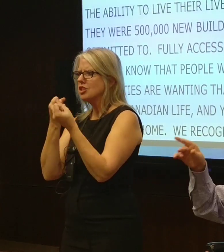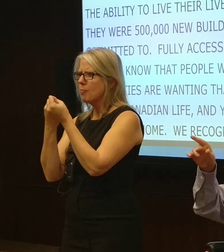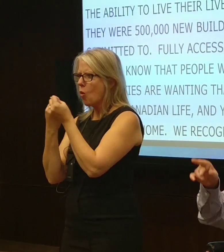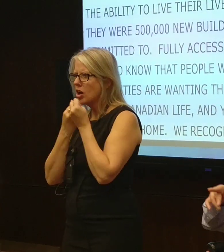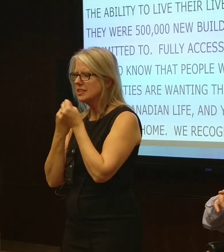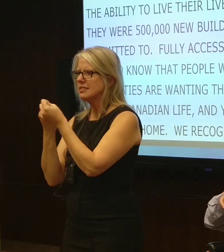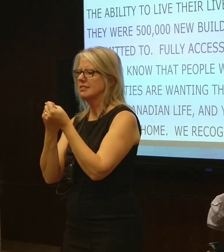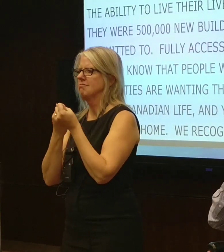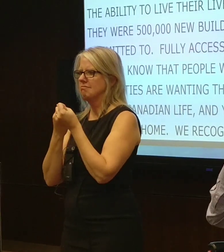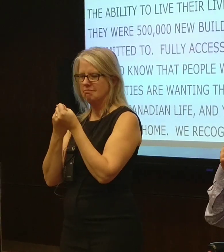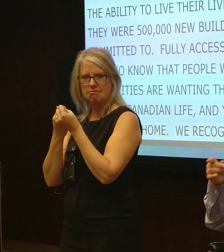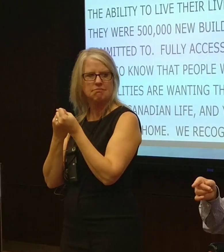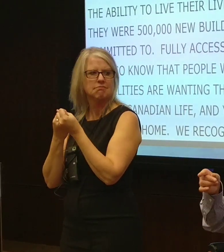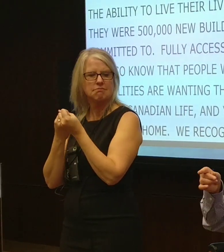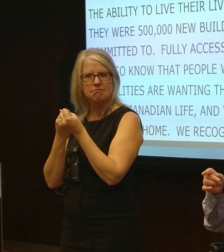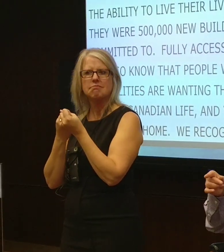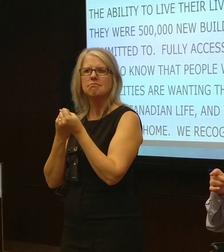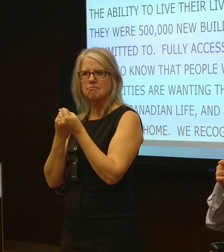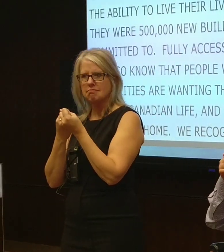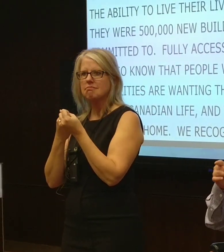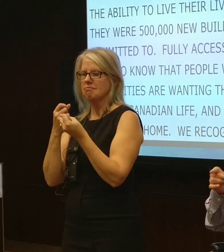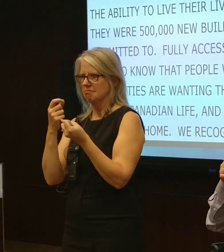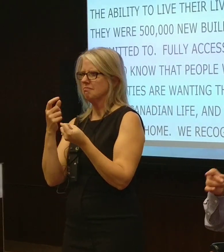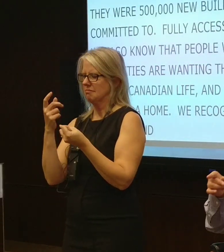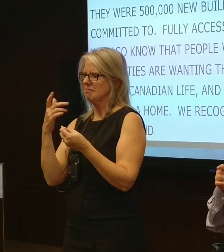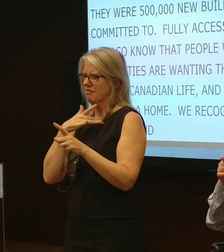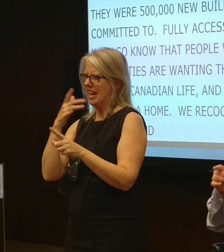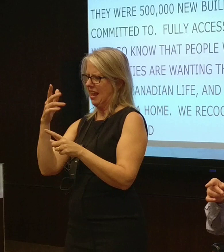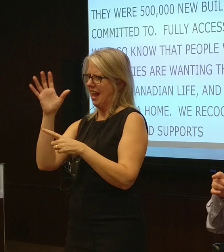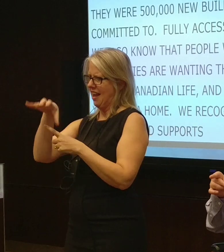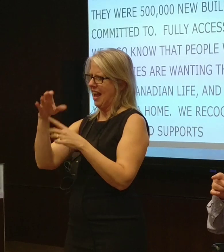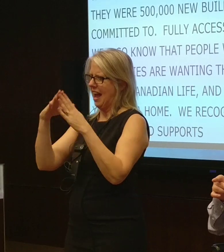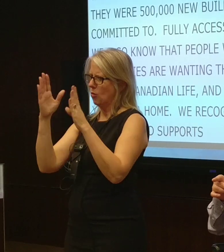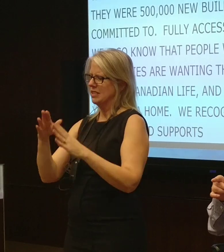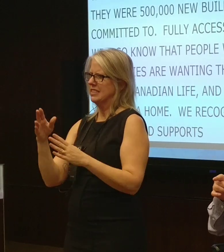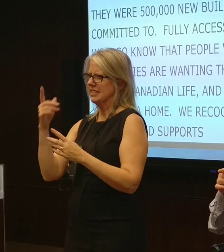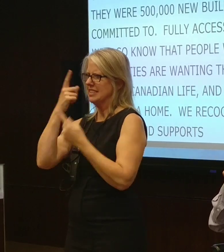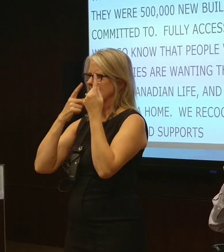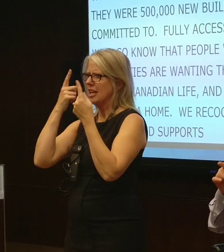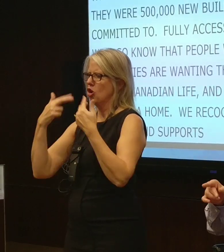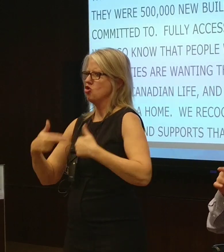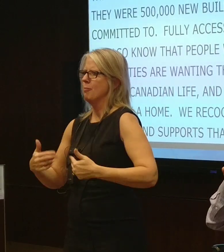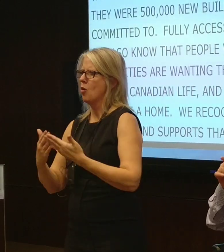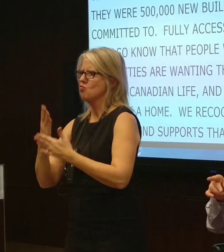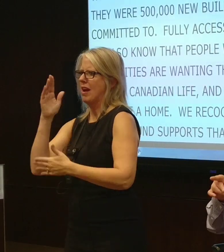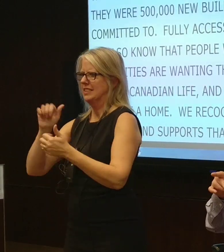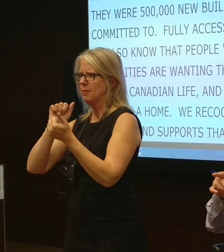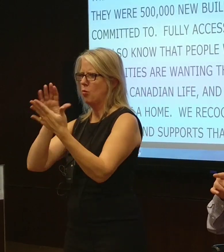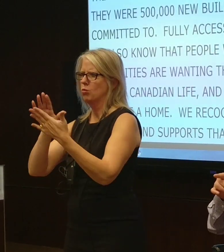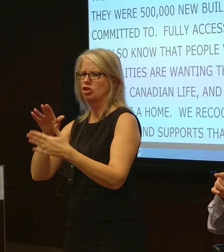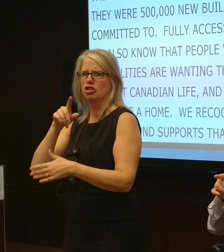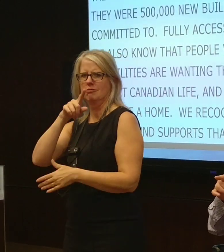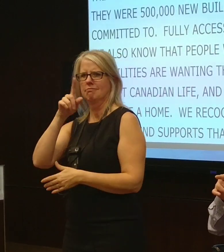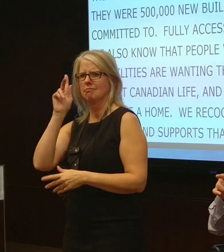going to be able to see housing as a human rights approach. Yeah. I think this is